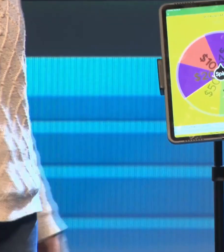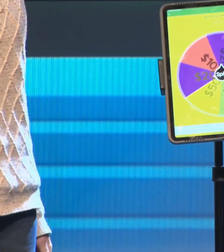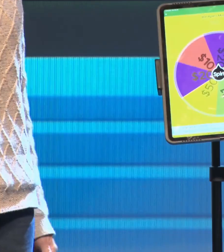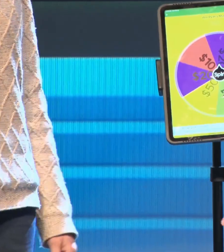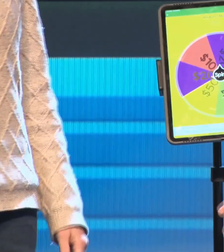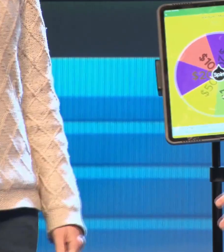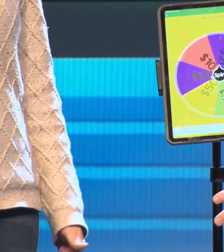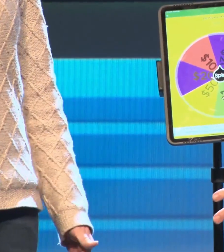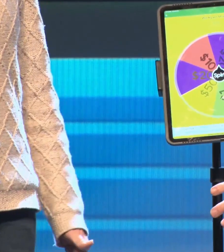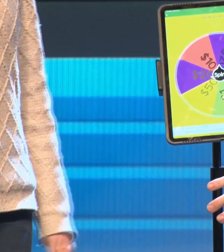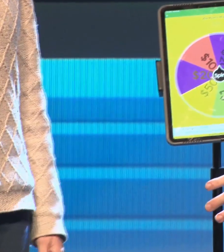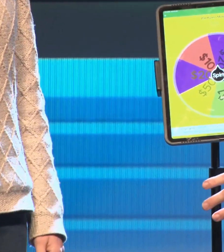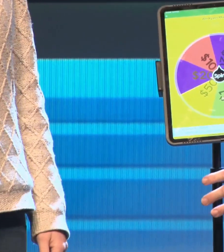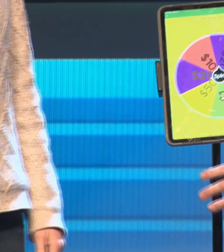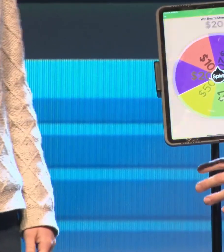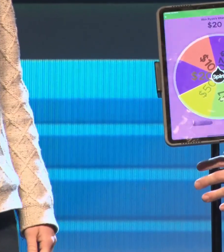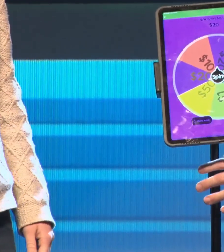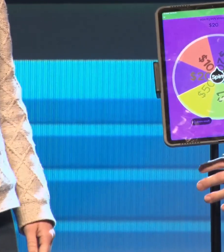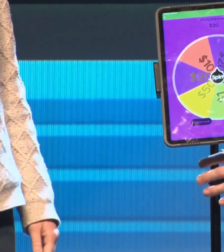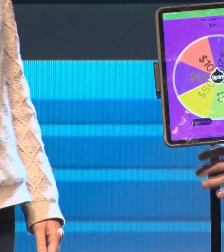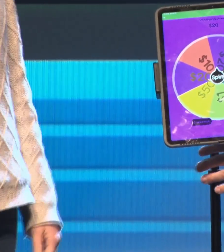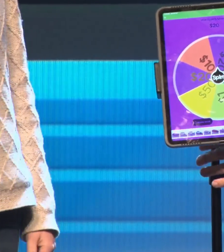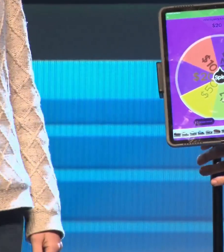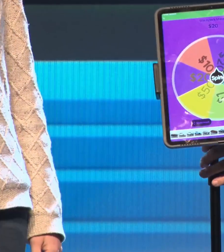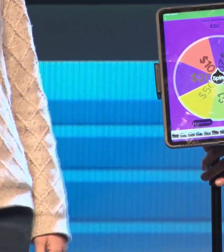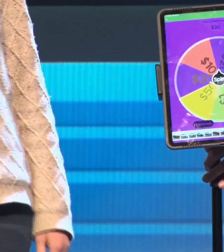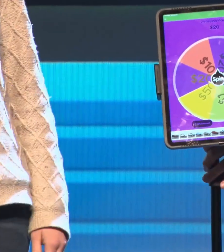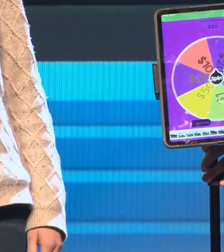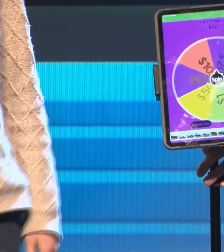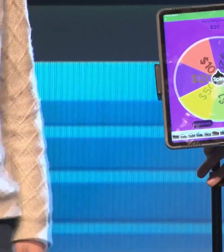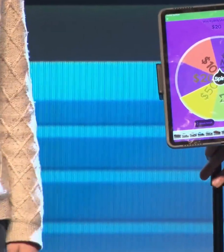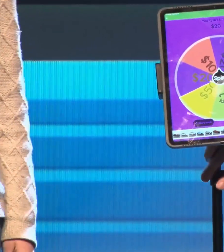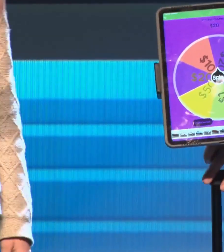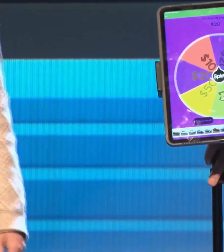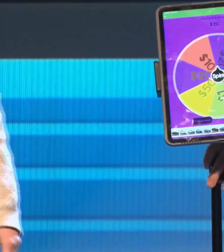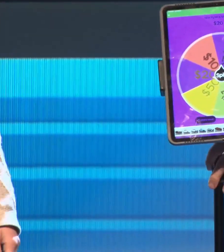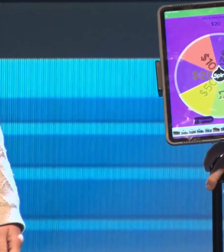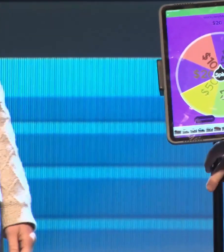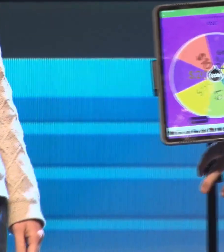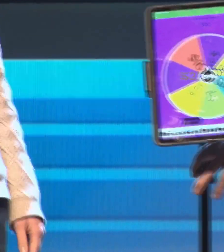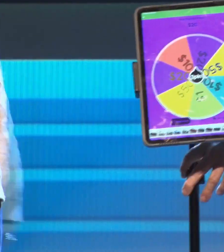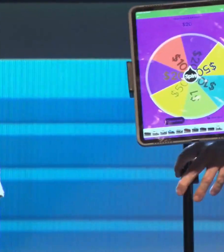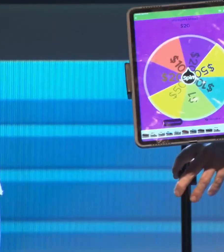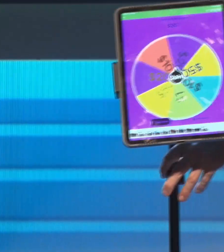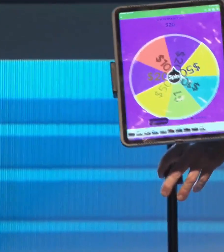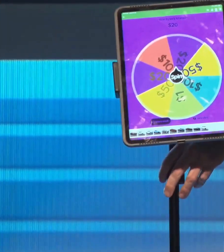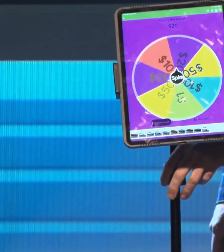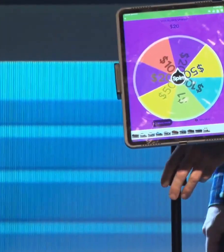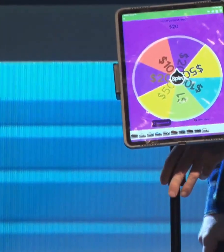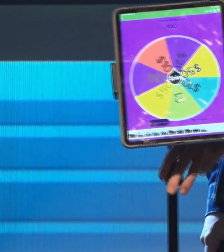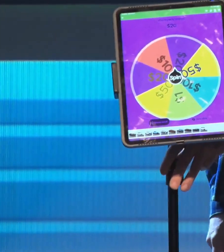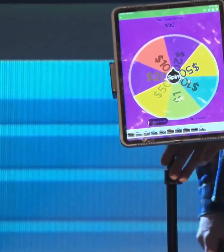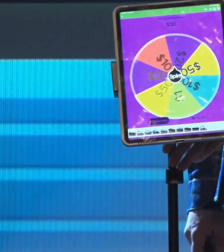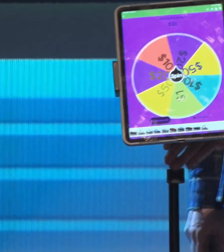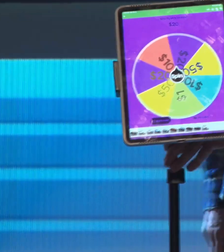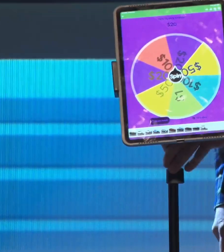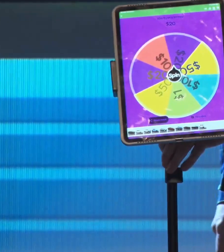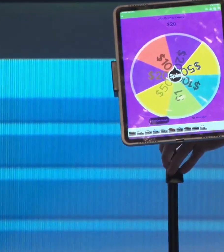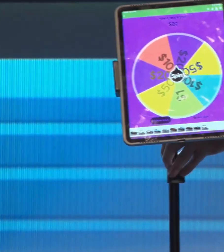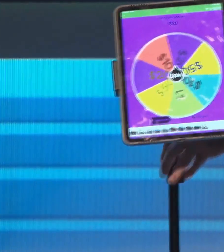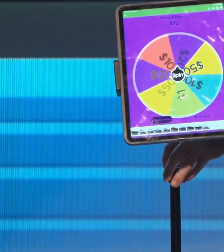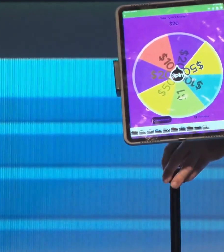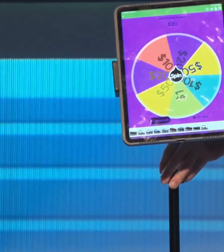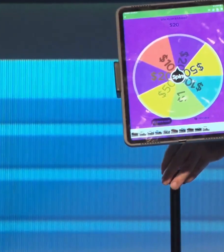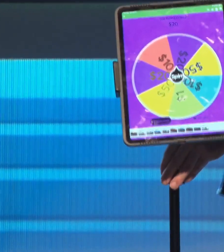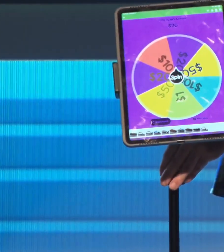It's always $20. All right, but here's what I'm going to do for you today. We have 3 questions today. So I'm going to allow you to play